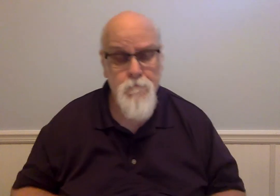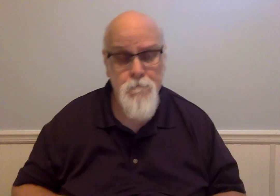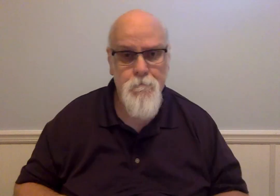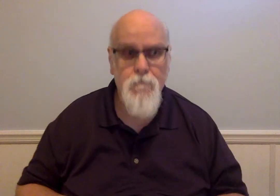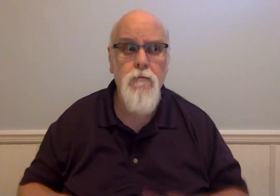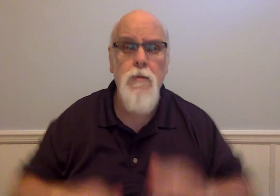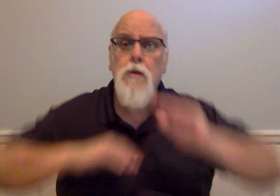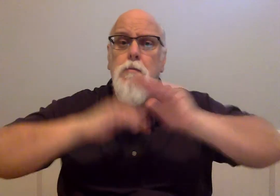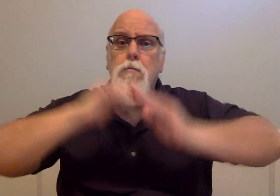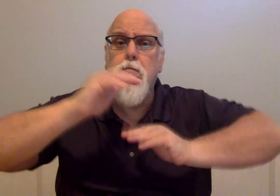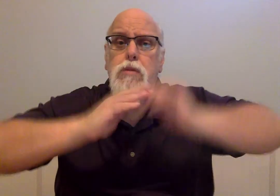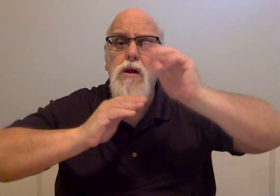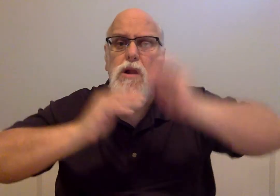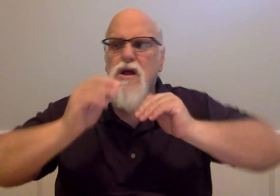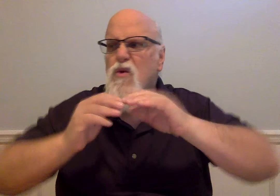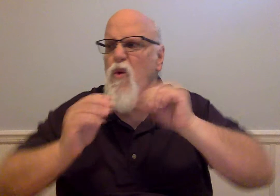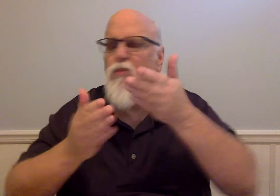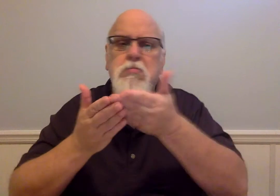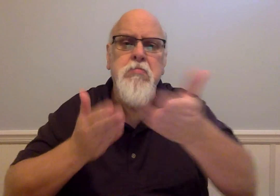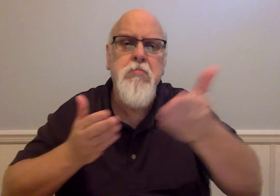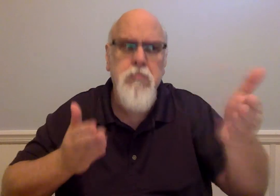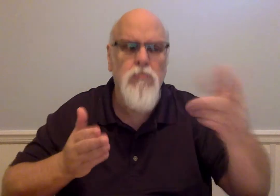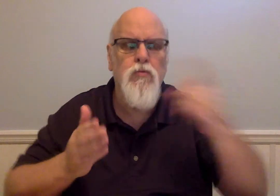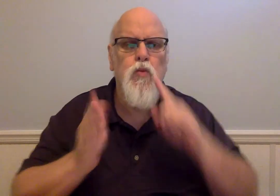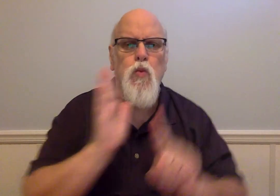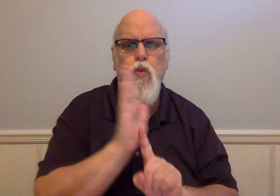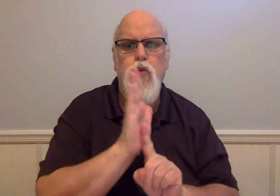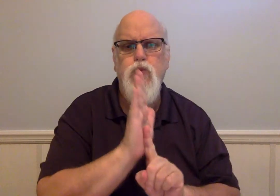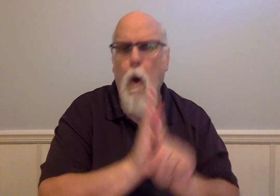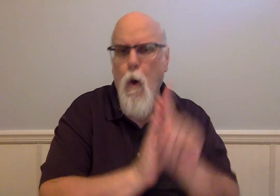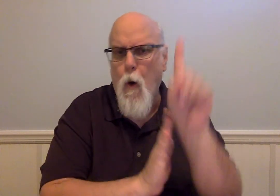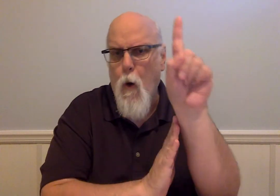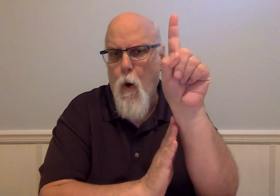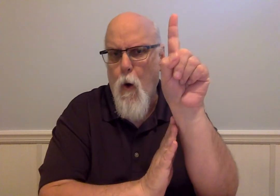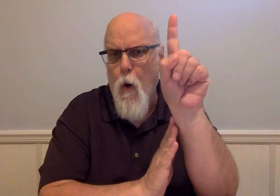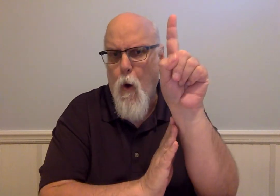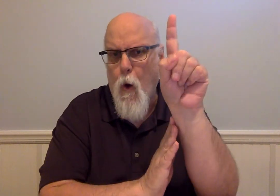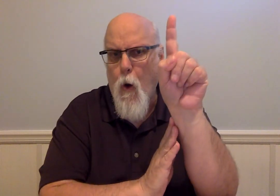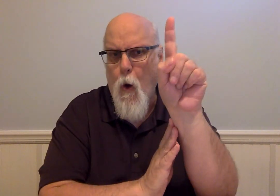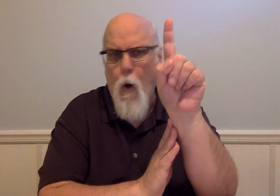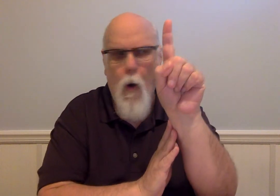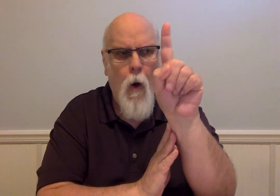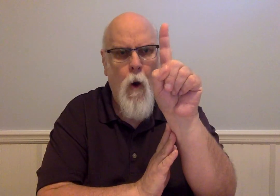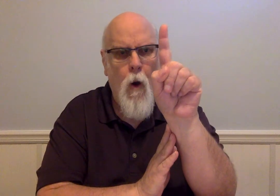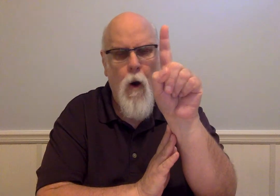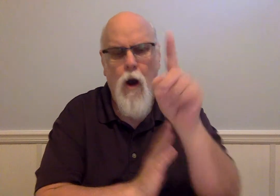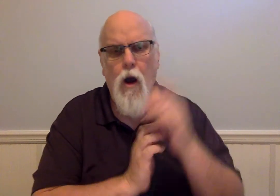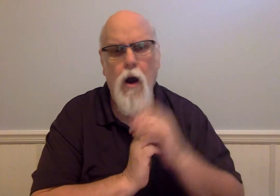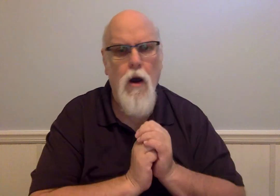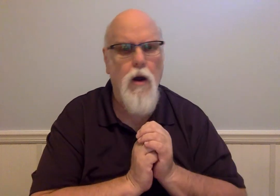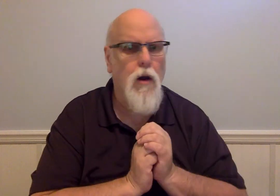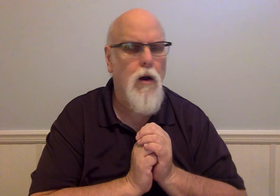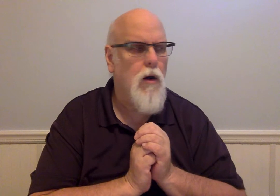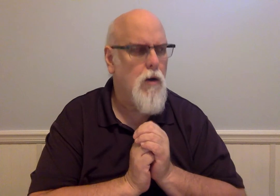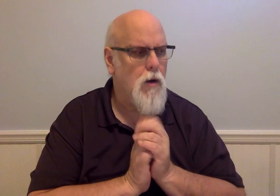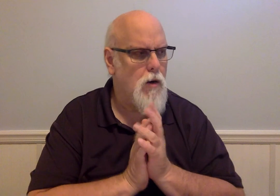like as opposed to you. Now, if a building or something is very tall, you keep that flat hand, non-dominant hand,